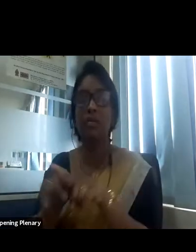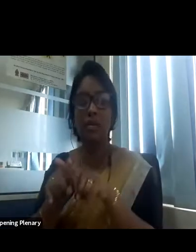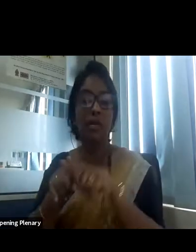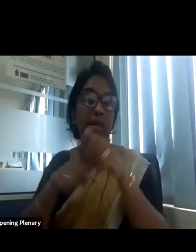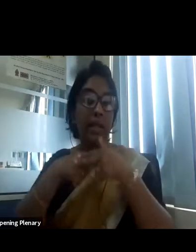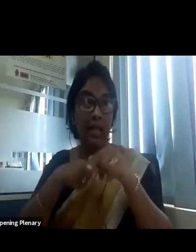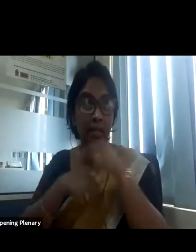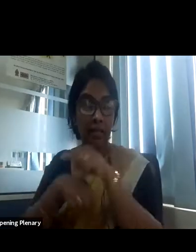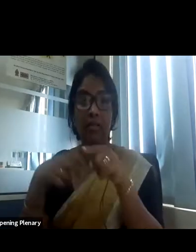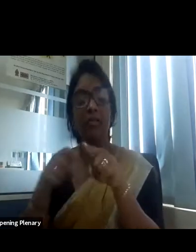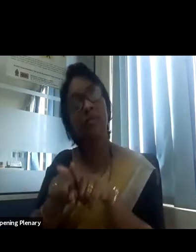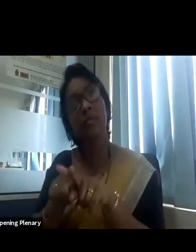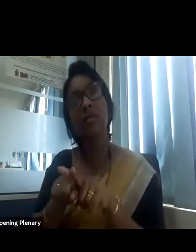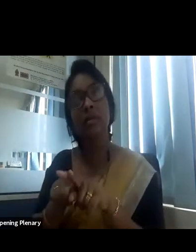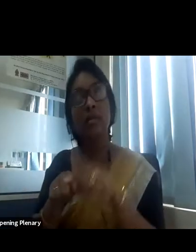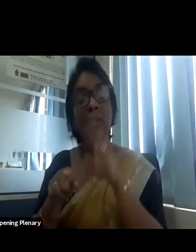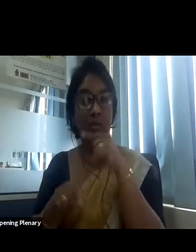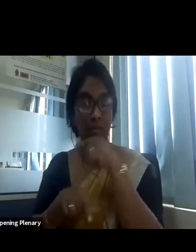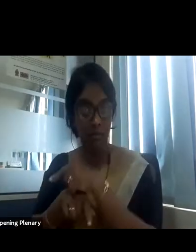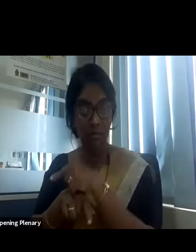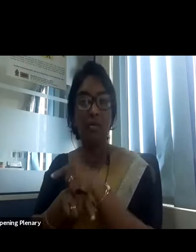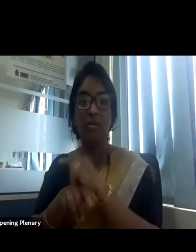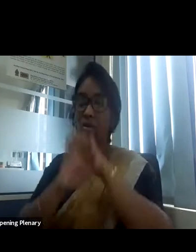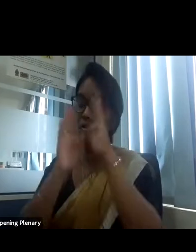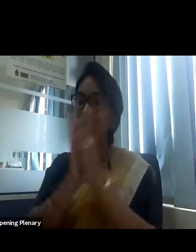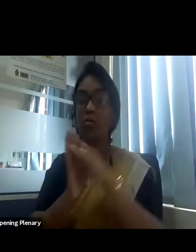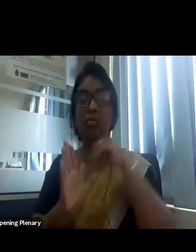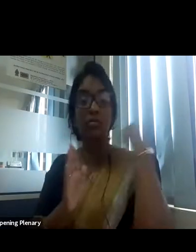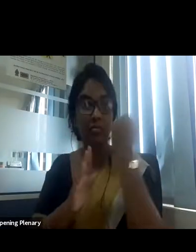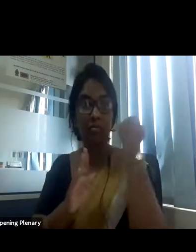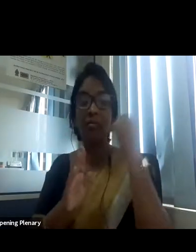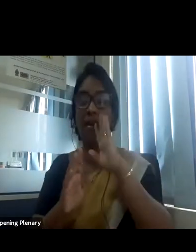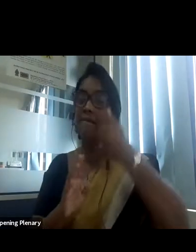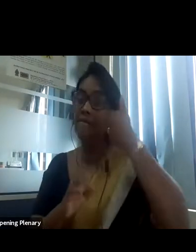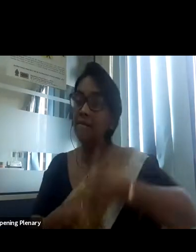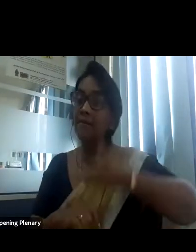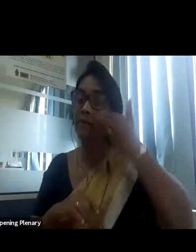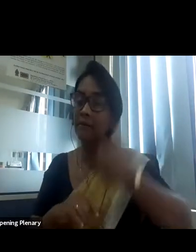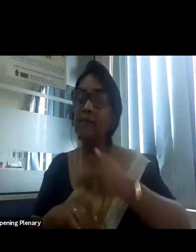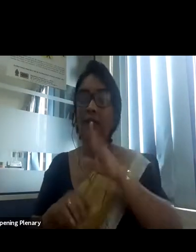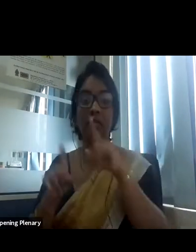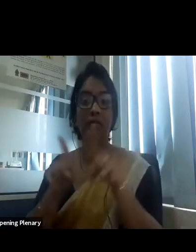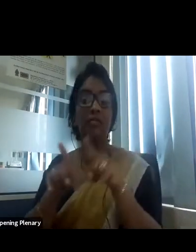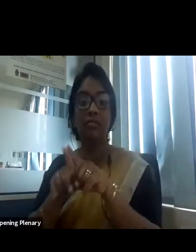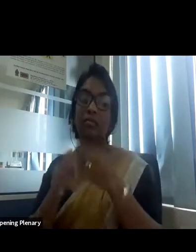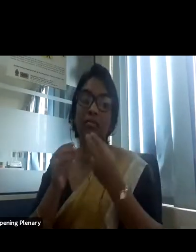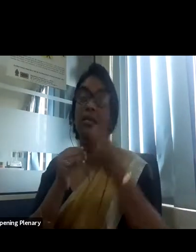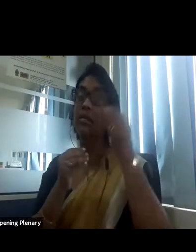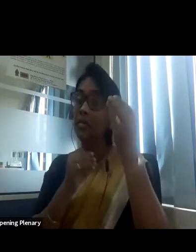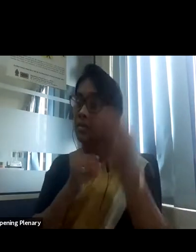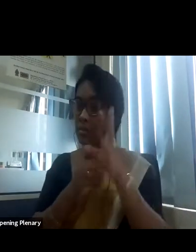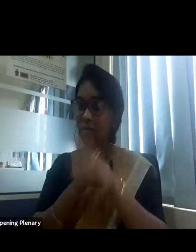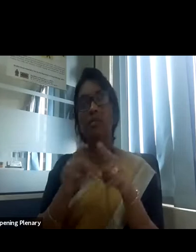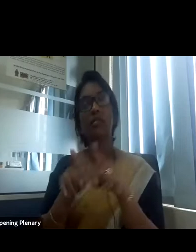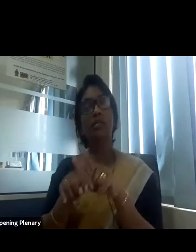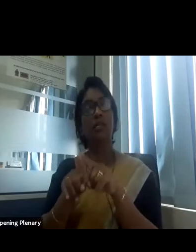to business while contributing invaluably to achieving the global goals Sri Lanka has committed to.